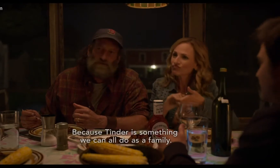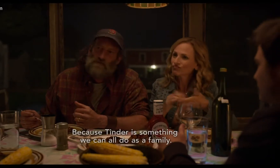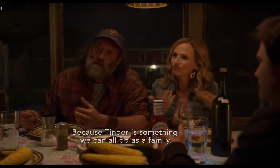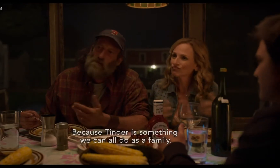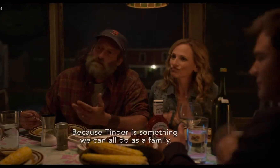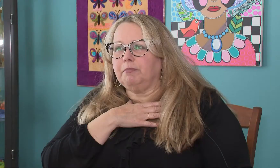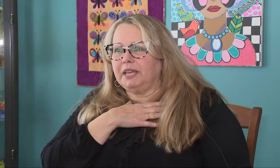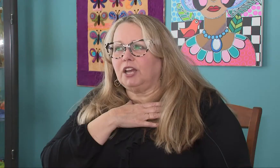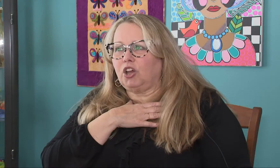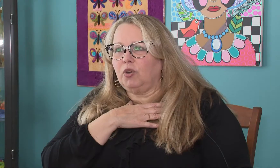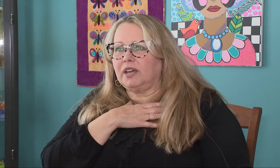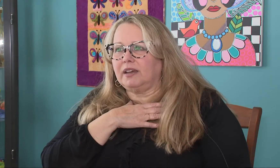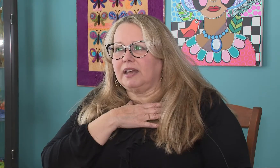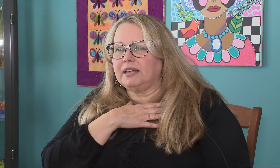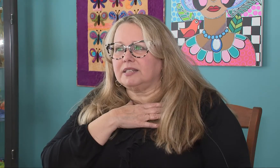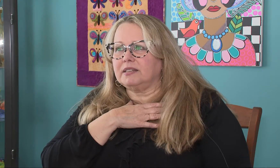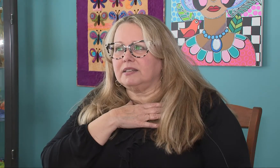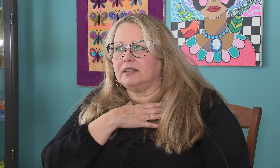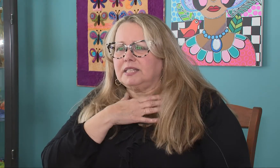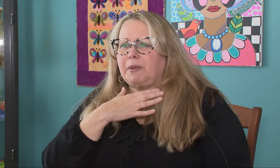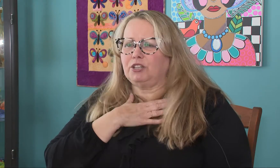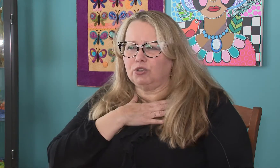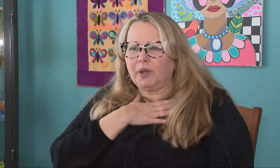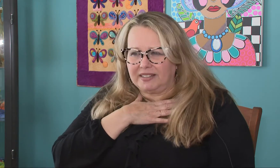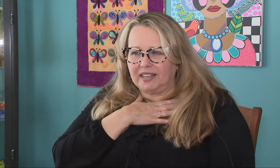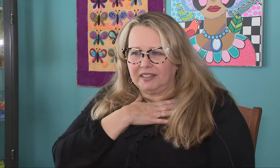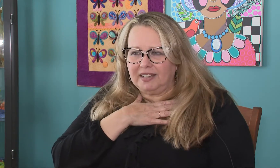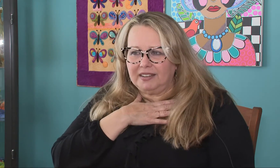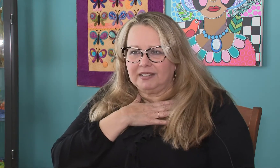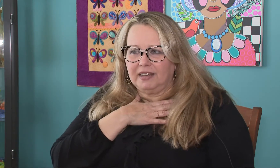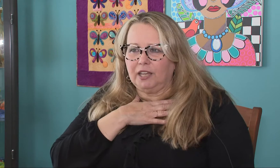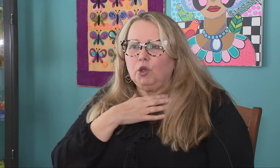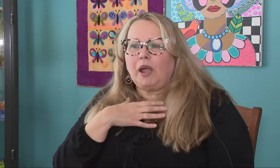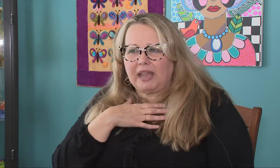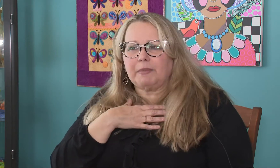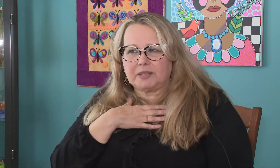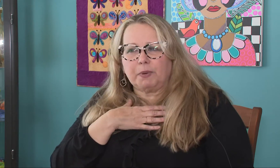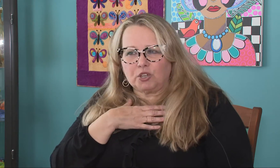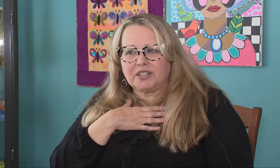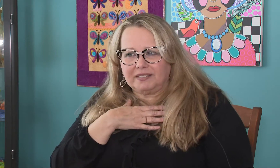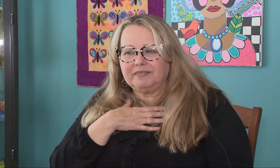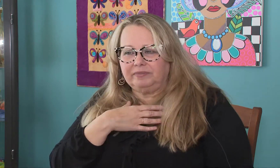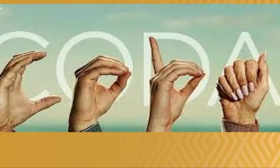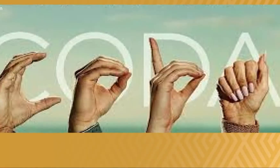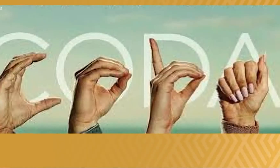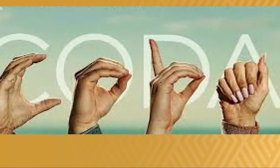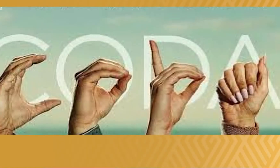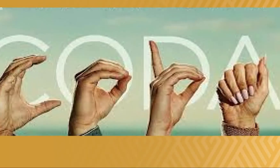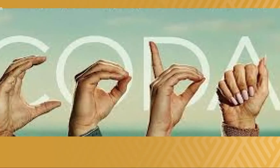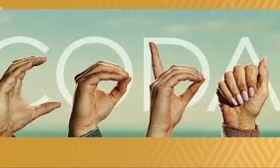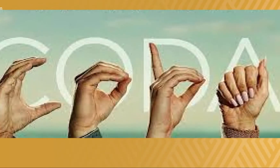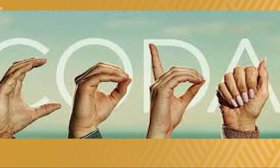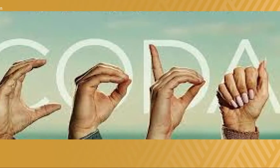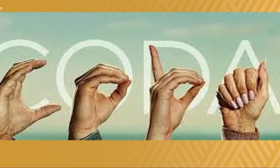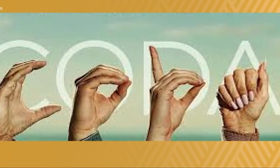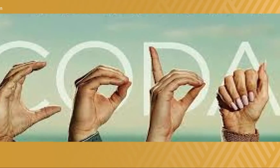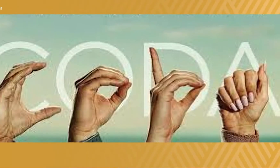community. Being a CODA has, it's my true identity and who I am as a person. CODA means child of a deaf